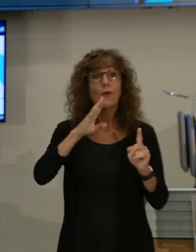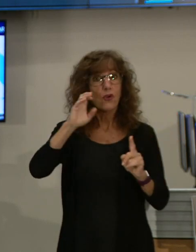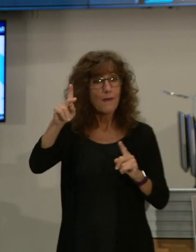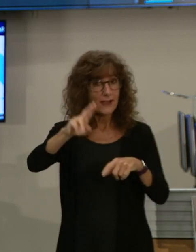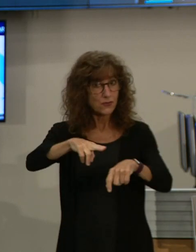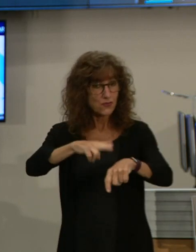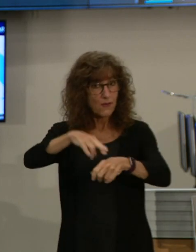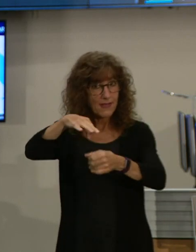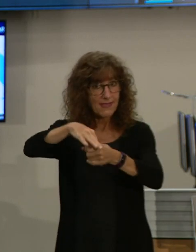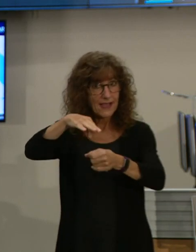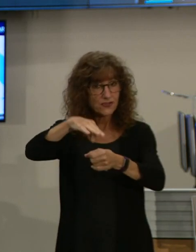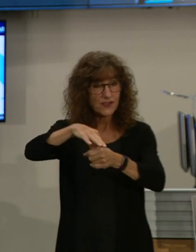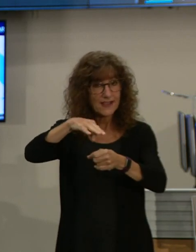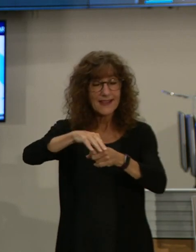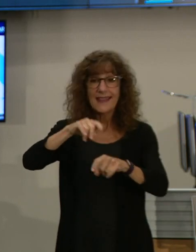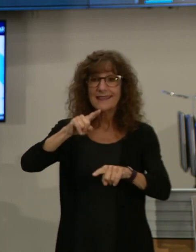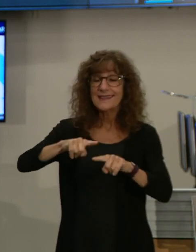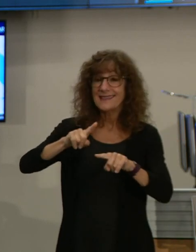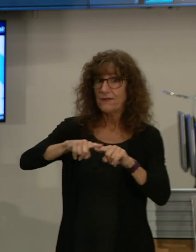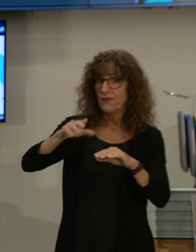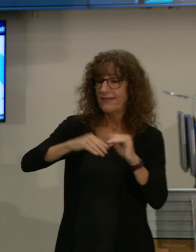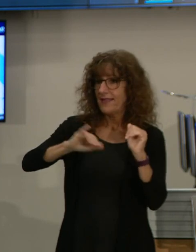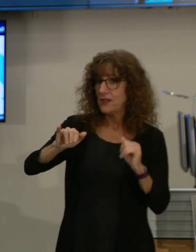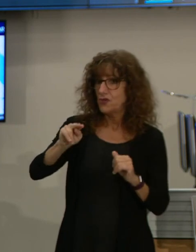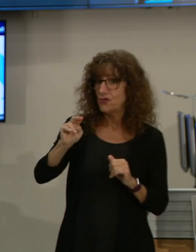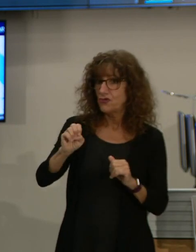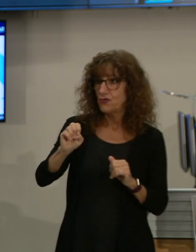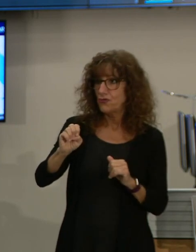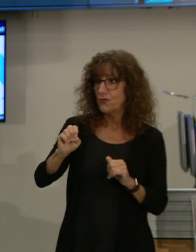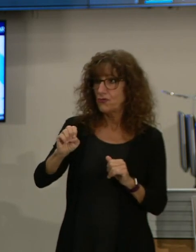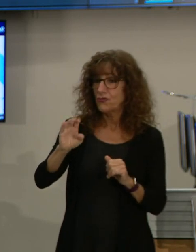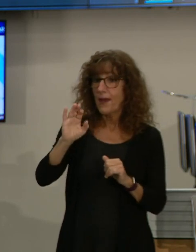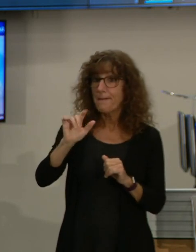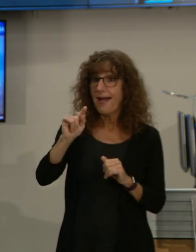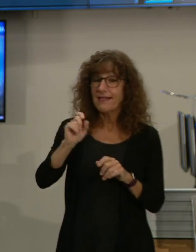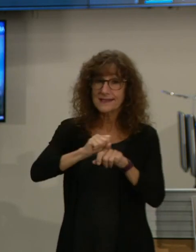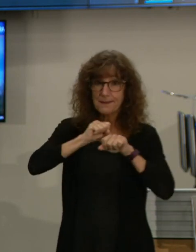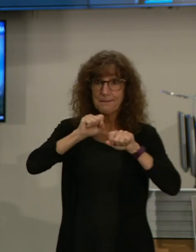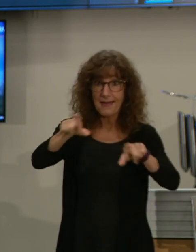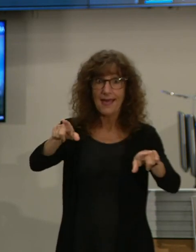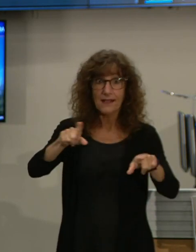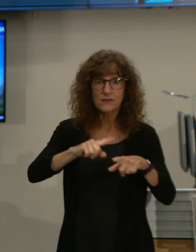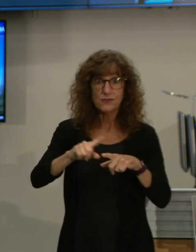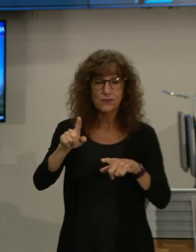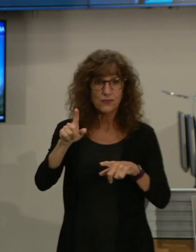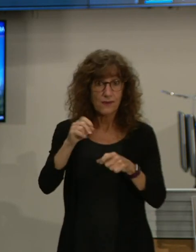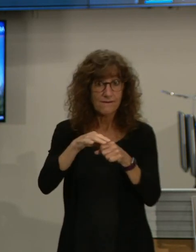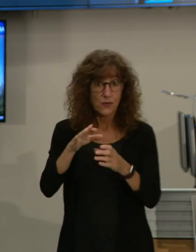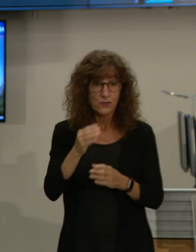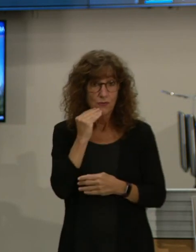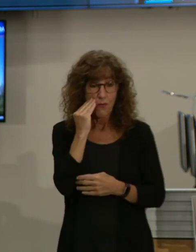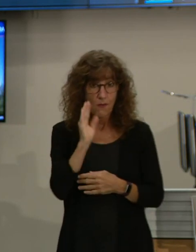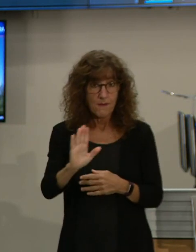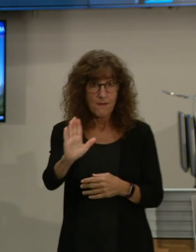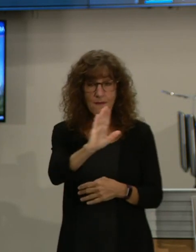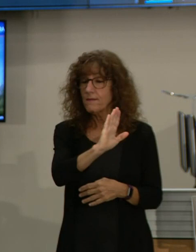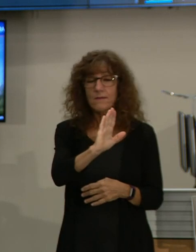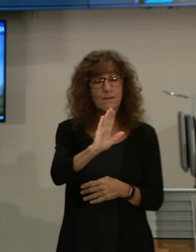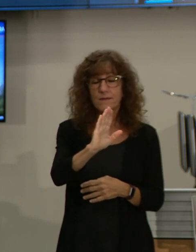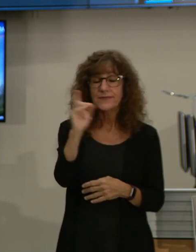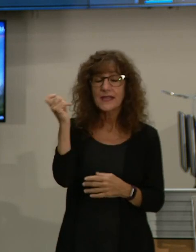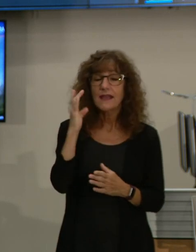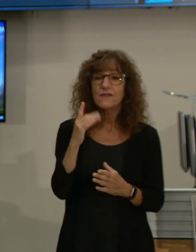a normal election, and unlike what we did in June, where the ballots were mailed to the homes of voters, he's now asking